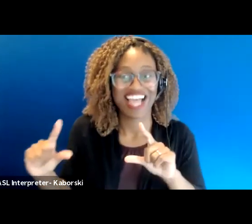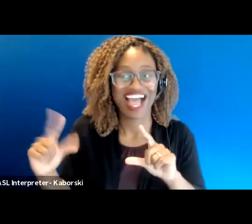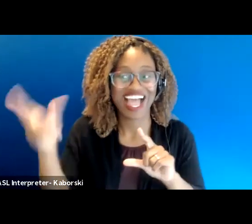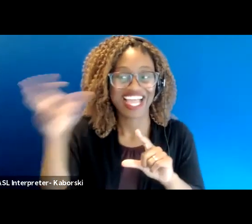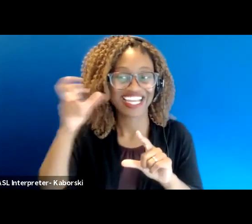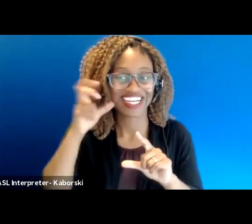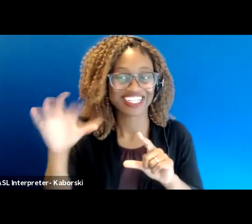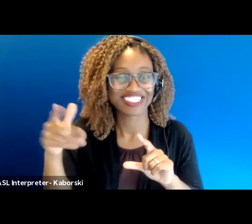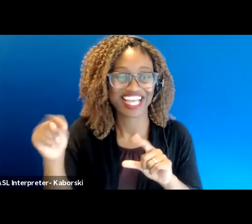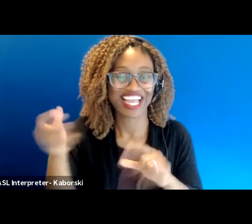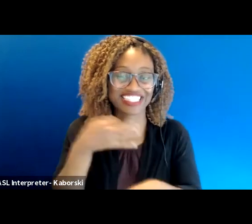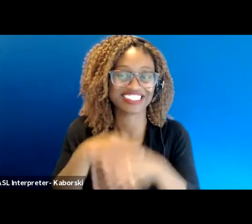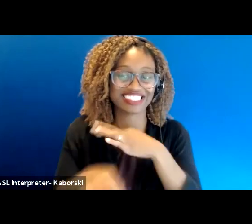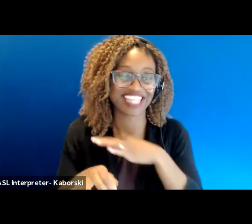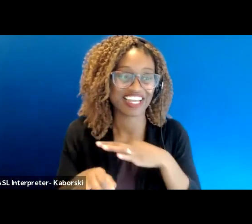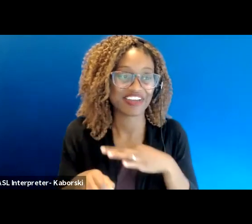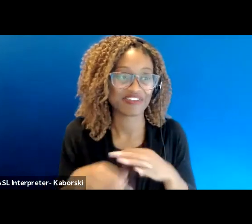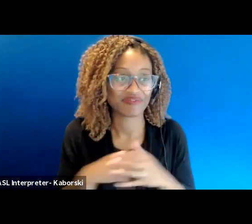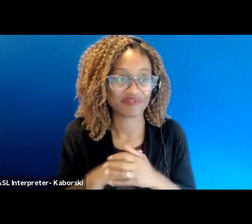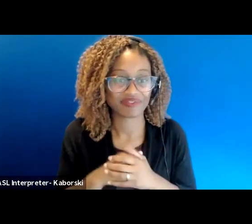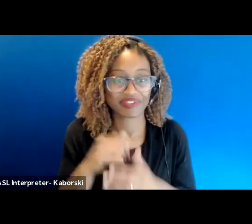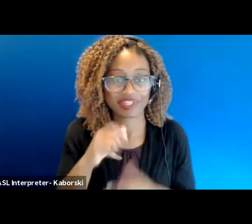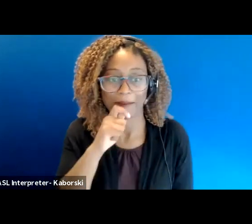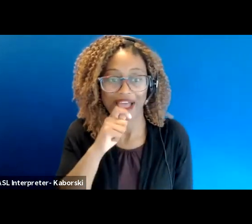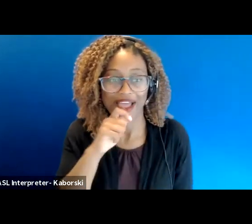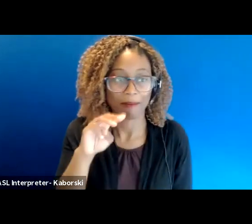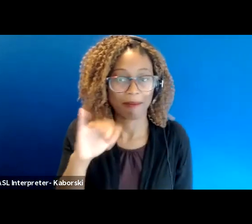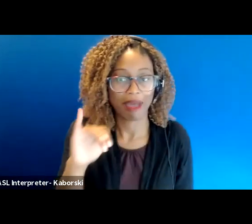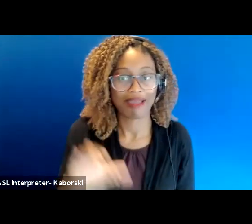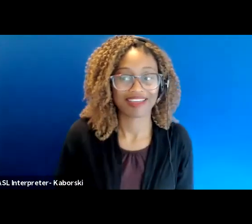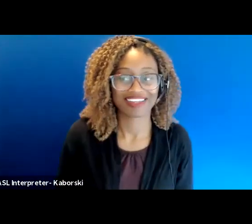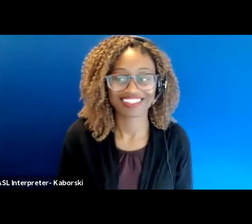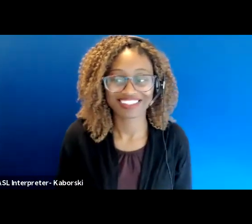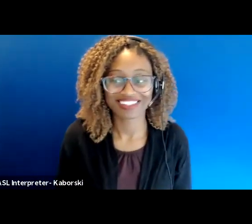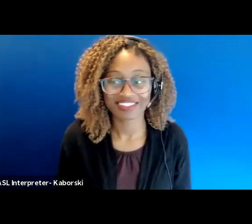chat instead of the mic.